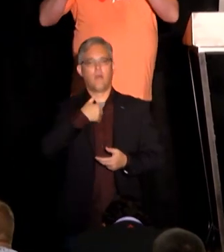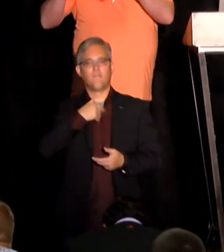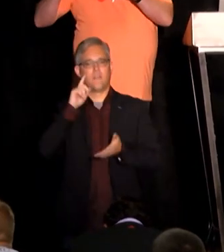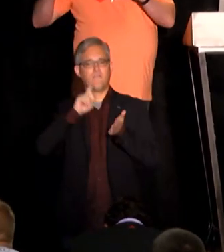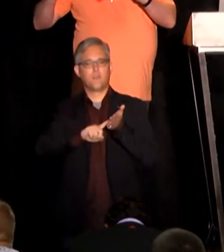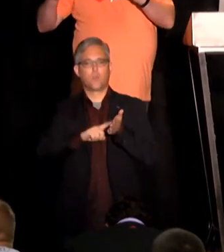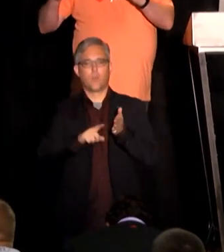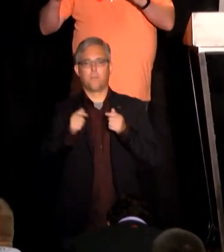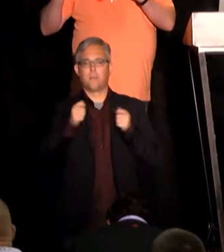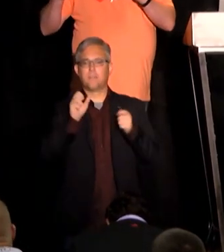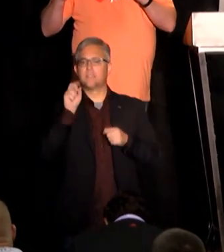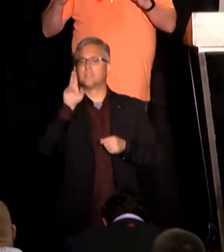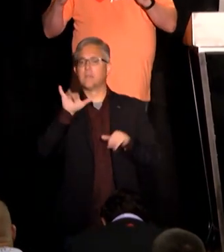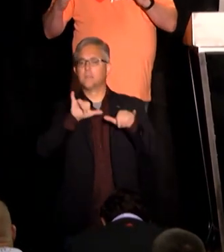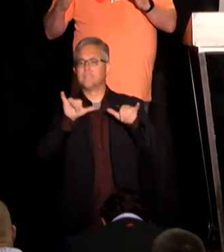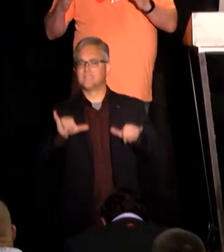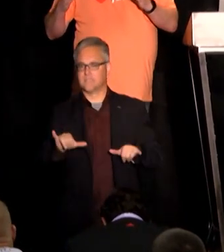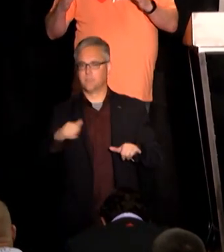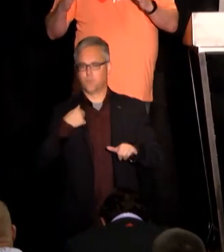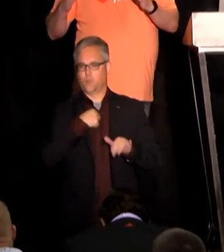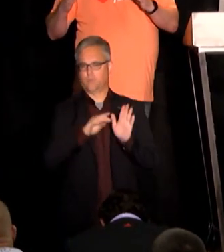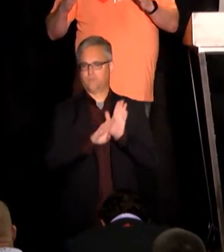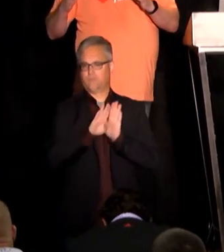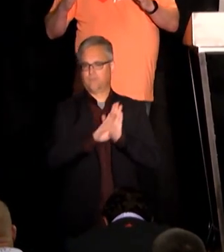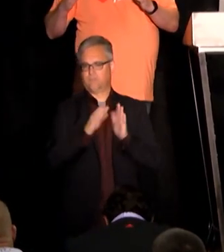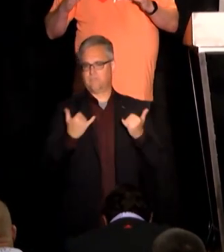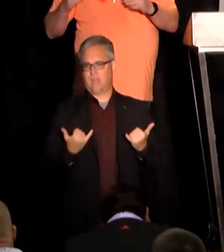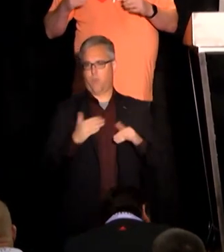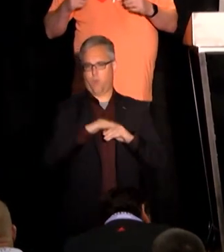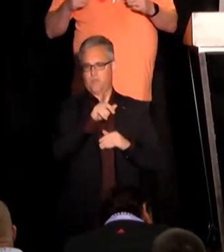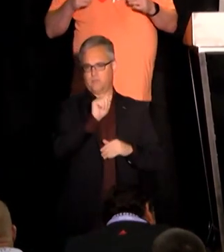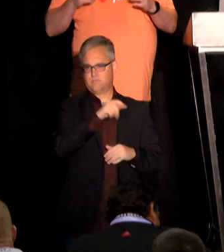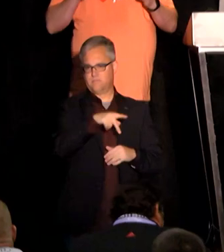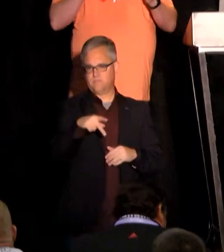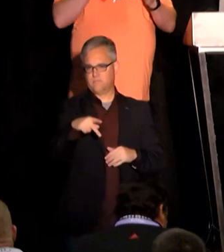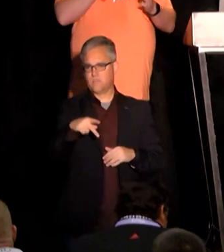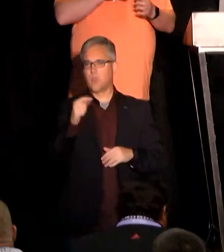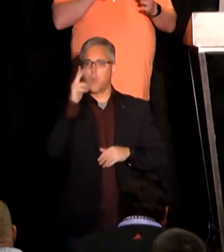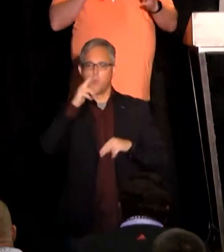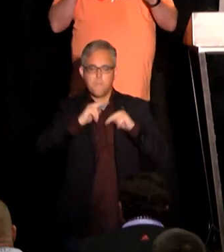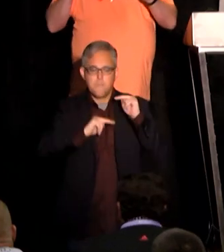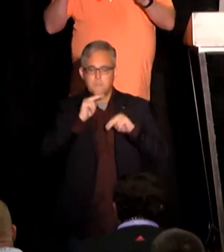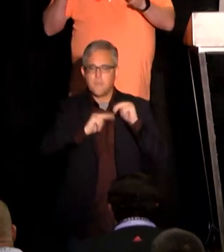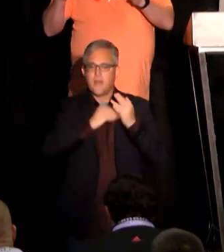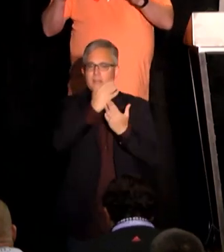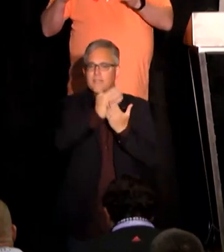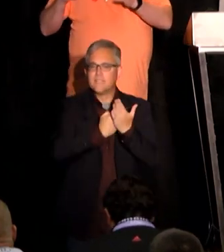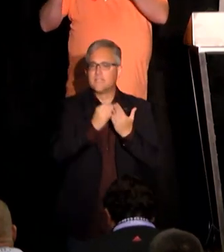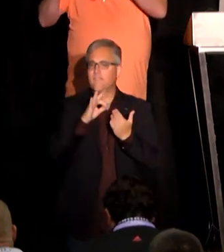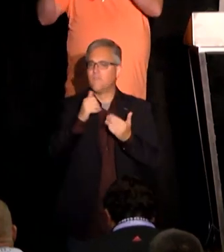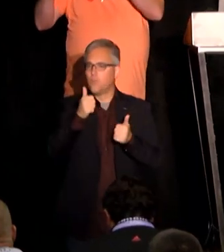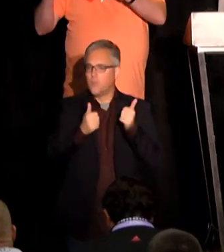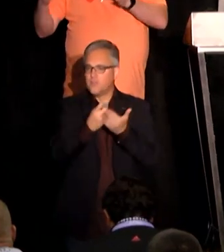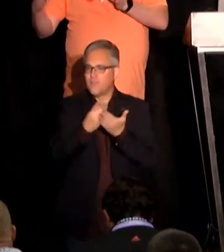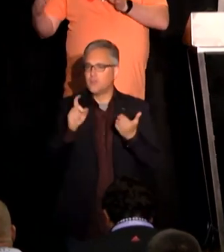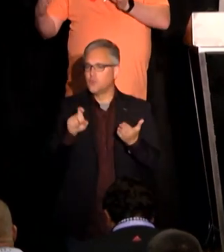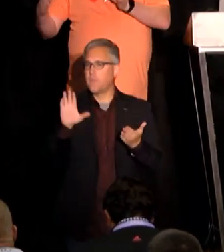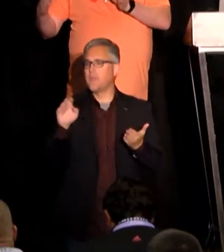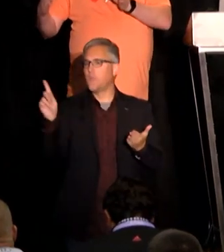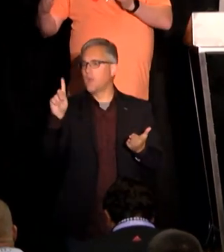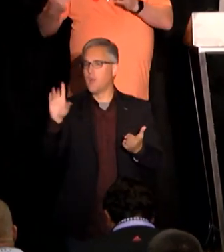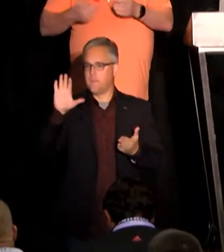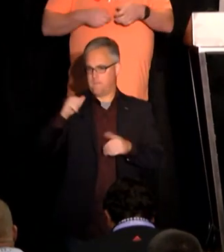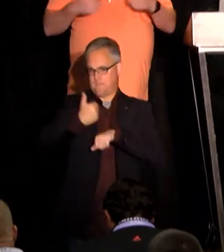management subsystem that's being developed right now in the software. So you would be able to create a list of what devices should be where by